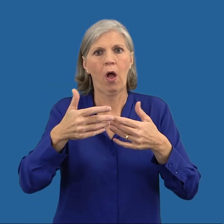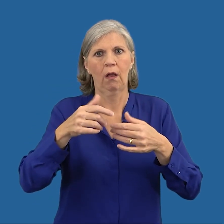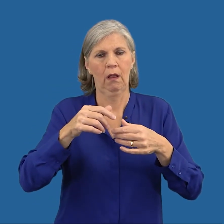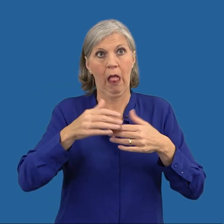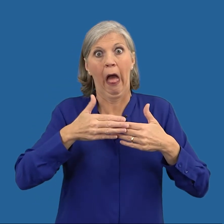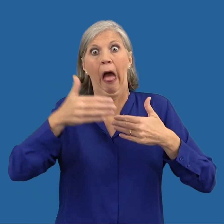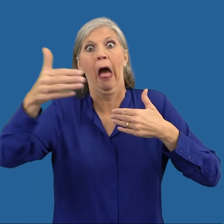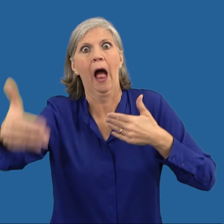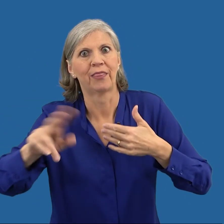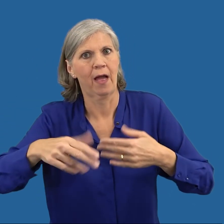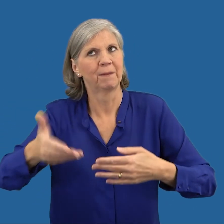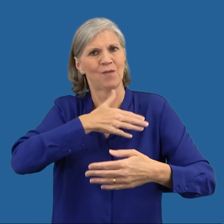normal.